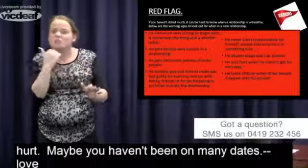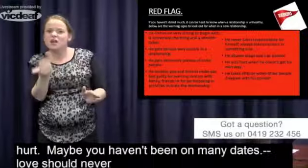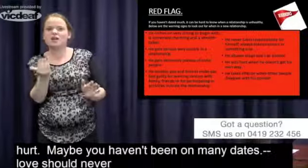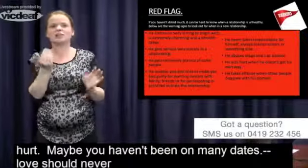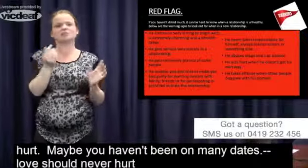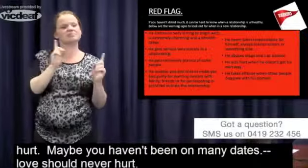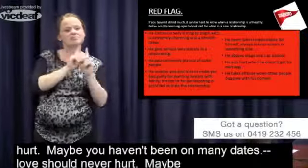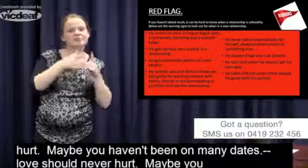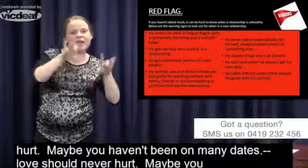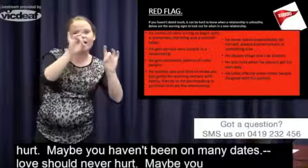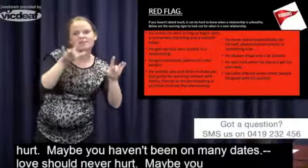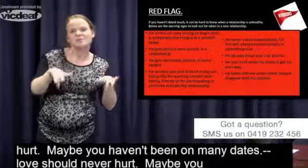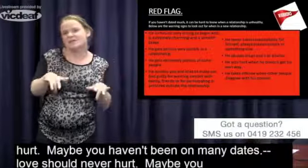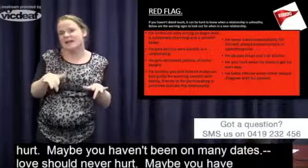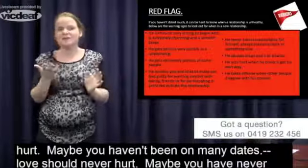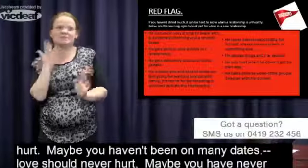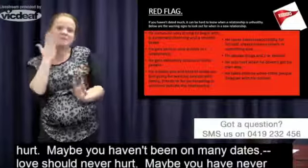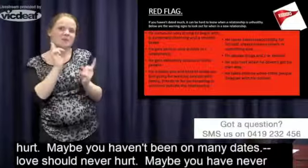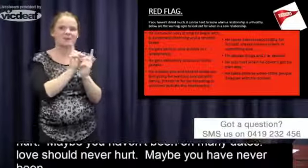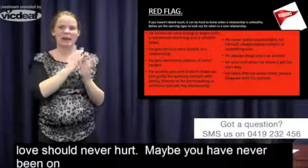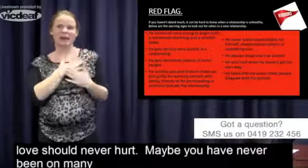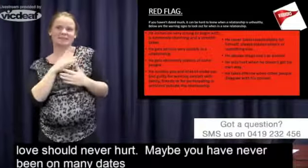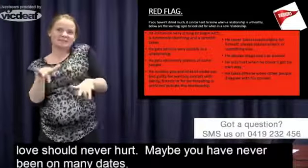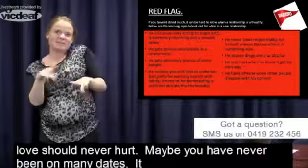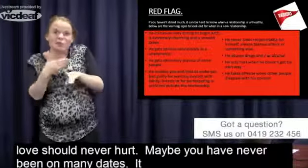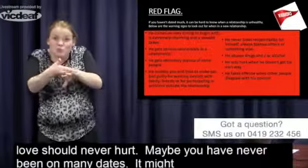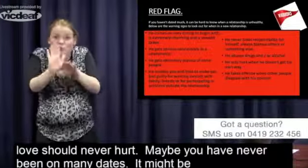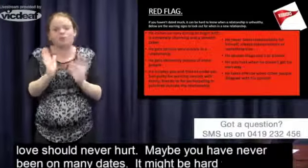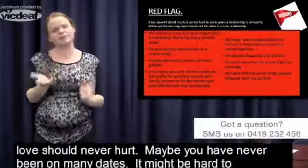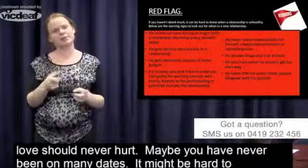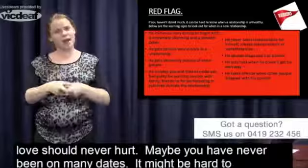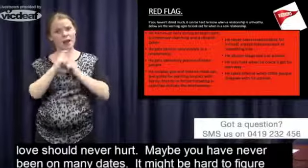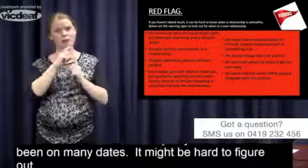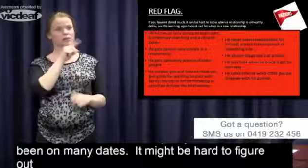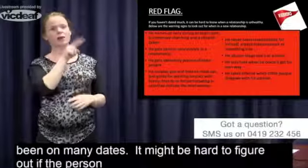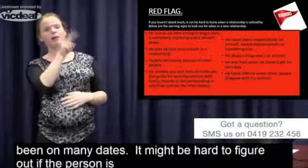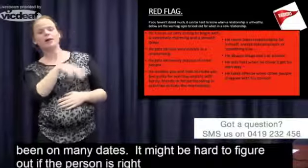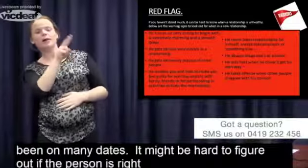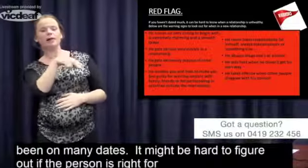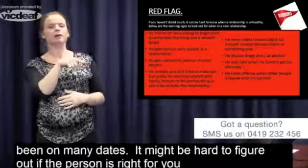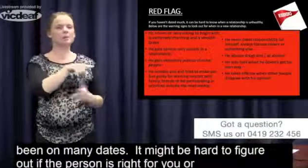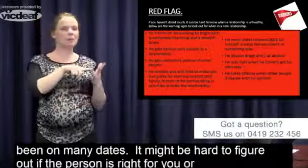not. Maybe you haven't had a lot of experience. You're new to the dating